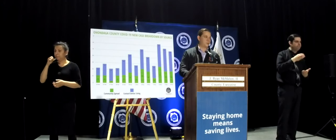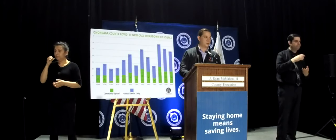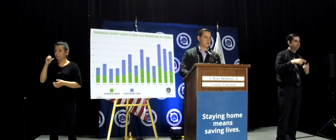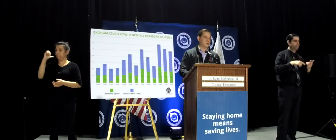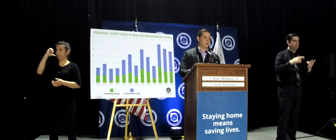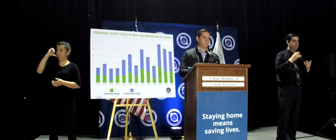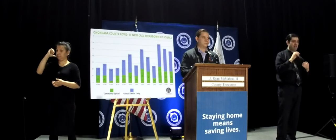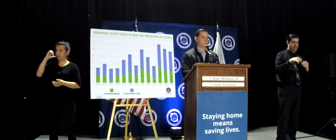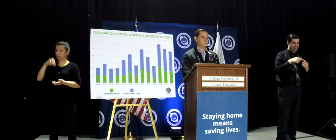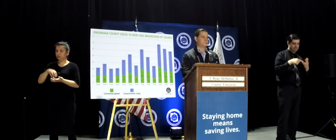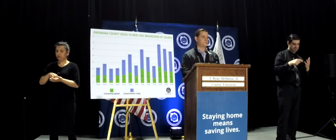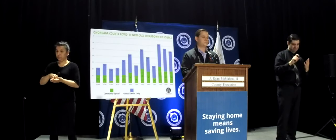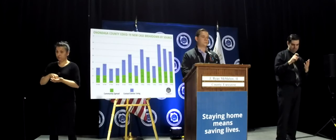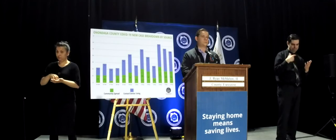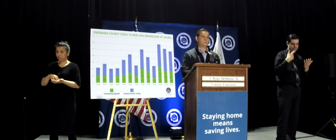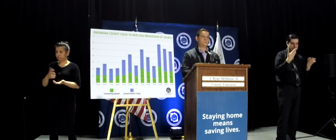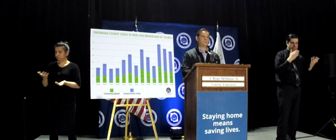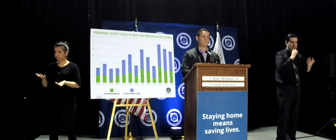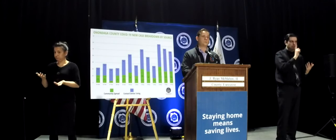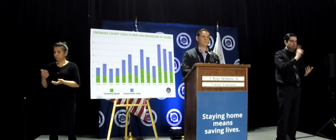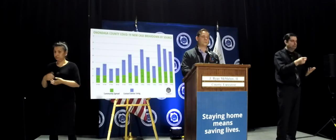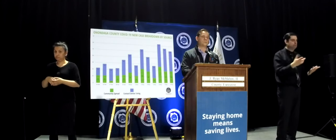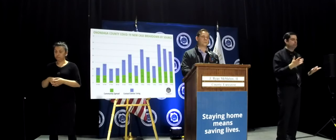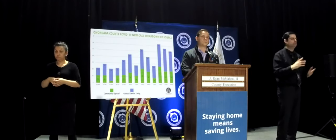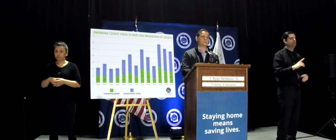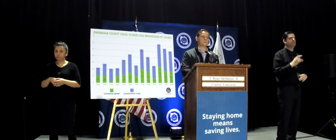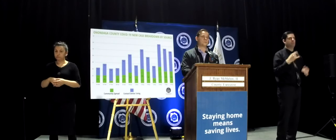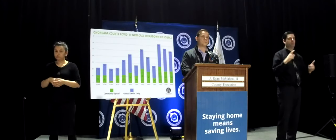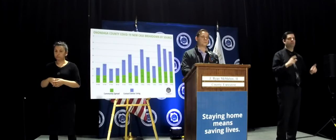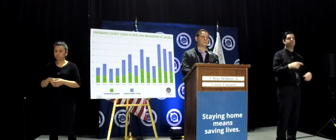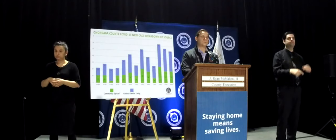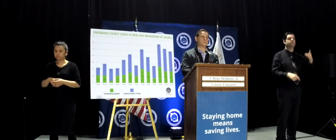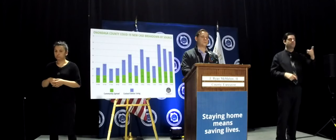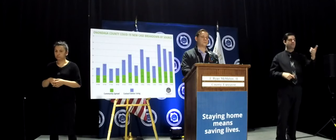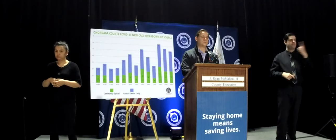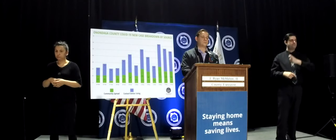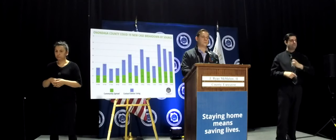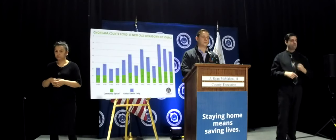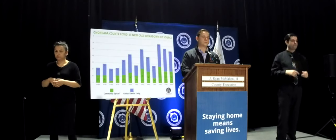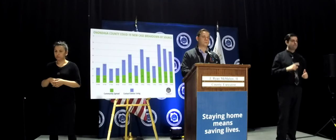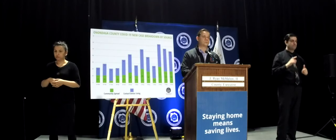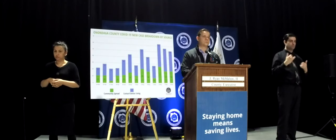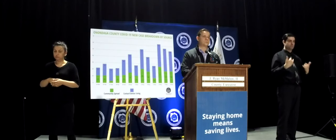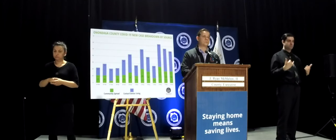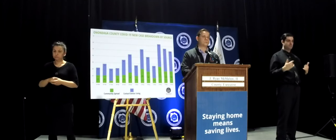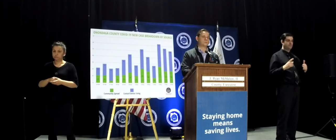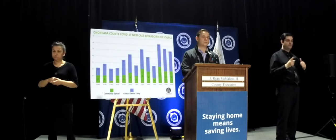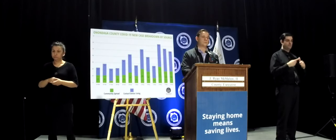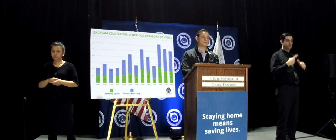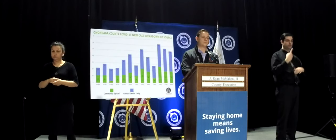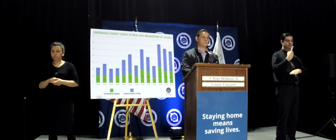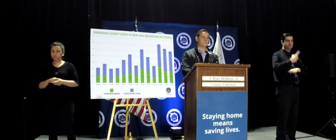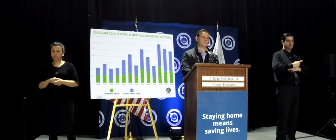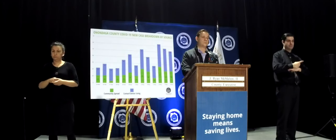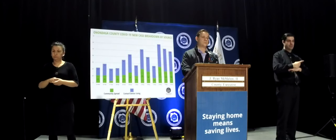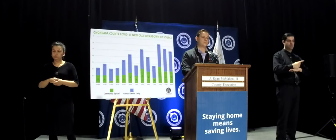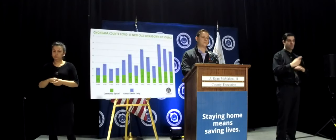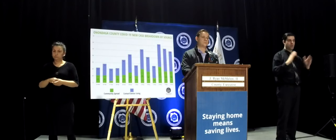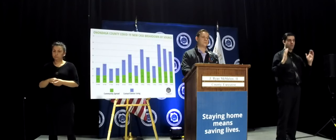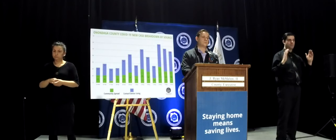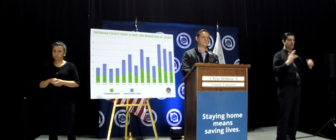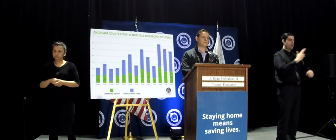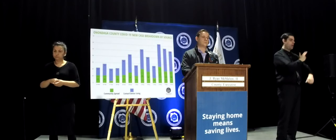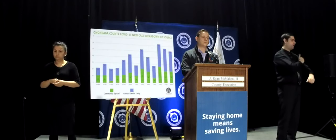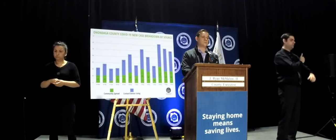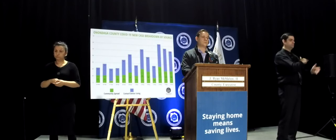yeah, that would be concerning. Today was the first day you reported deaths, hospital numbers versus nursing home numbers. Is there now a